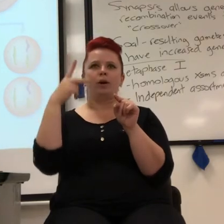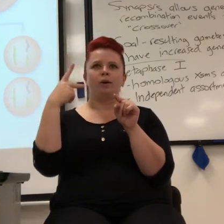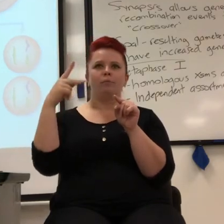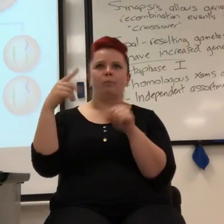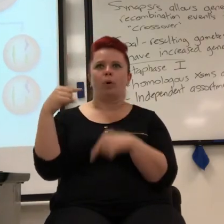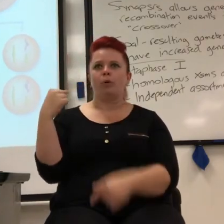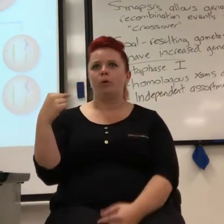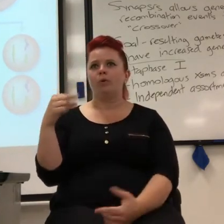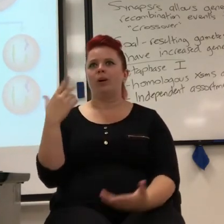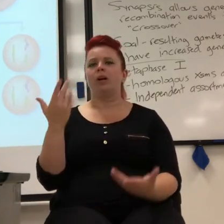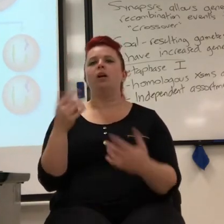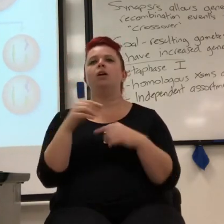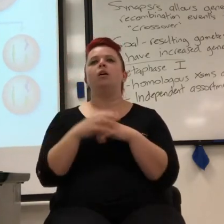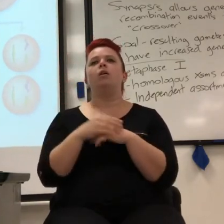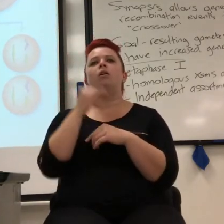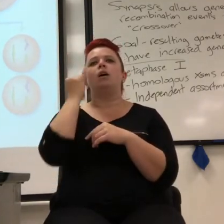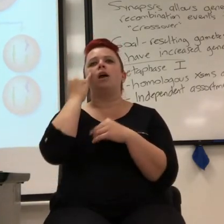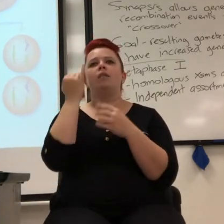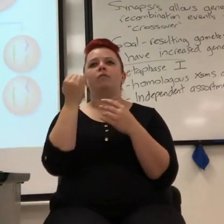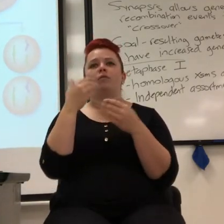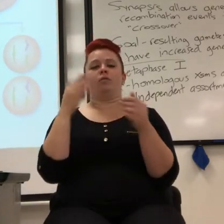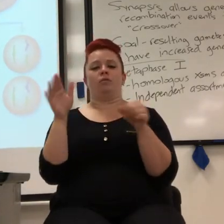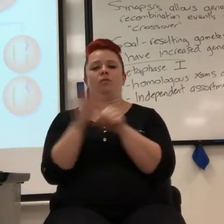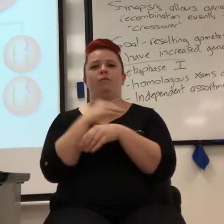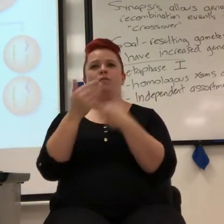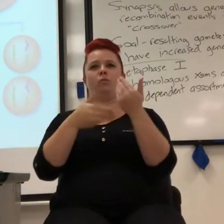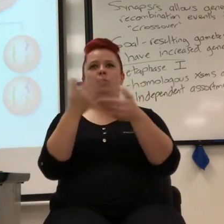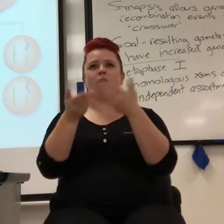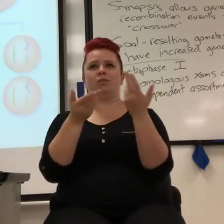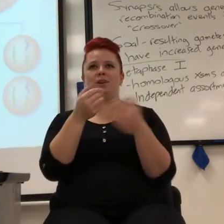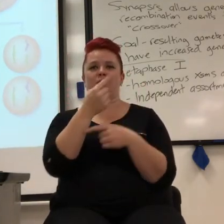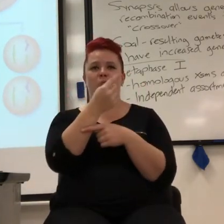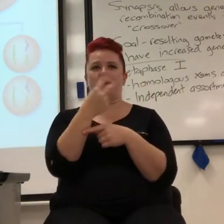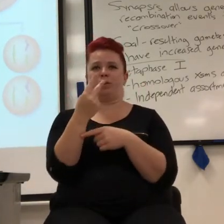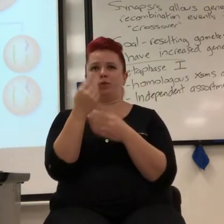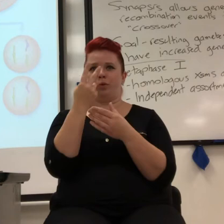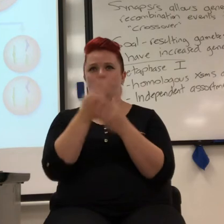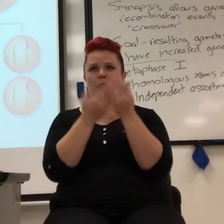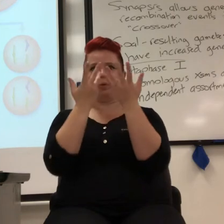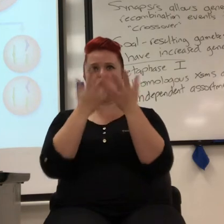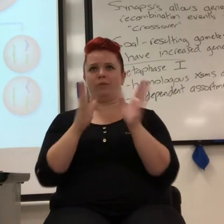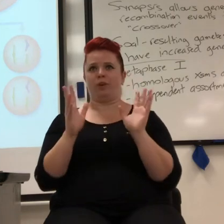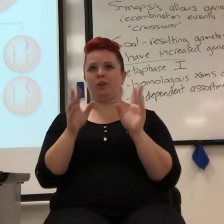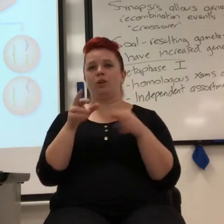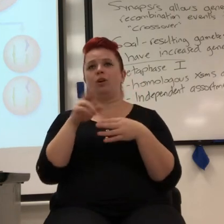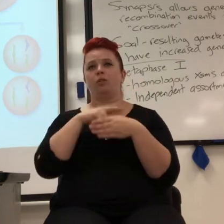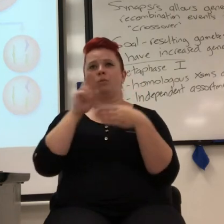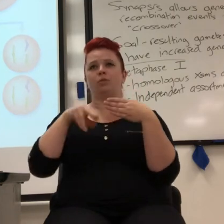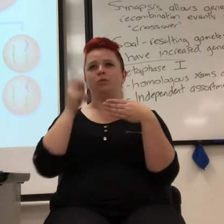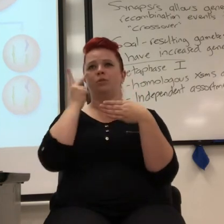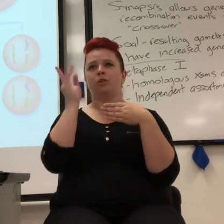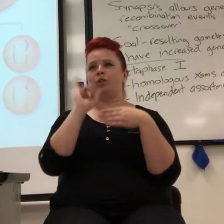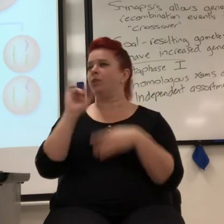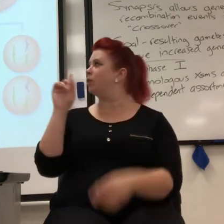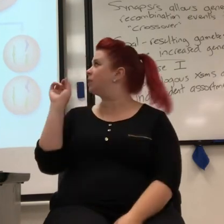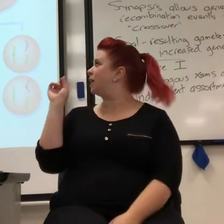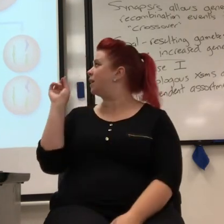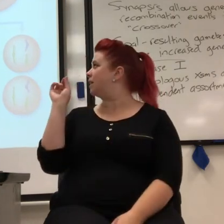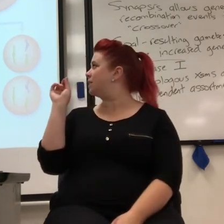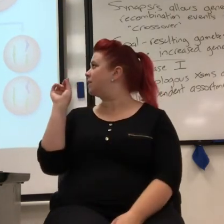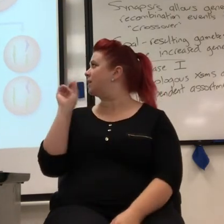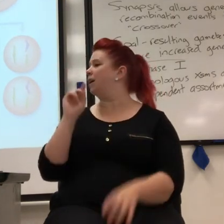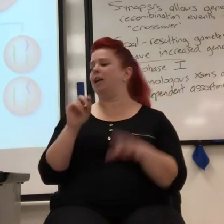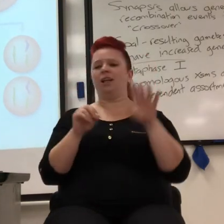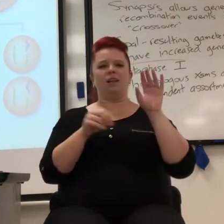you finish the whole process, meiosis one, meiosis two, the resulting gametes look like this. This set of four looks different